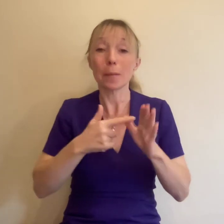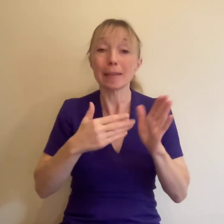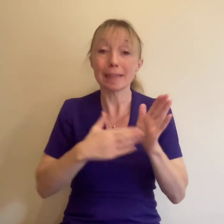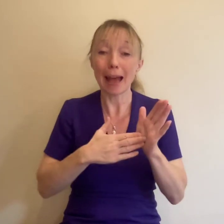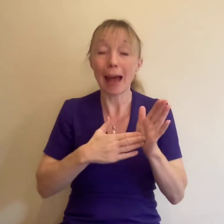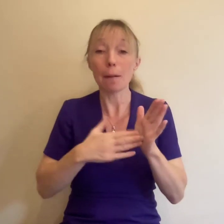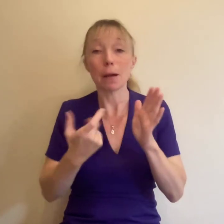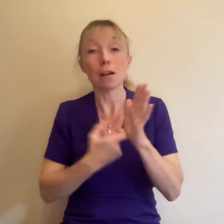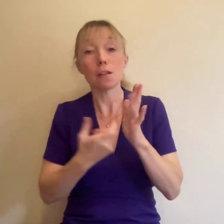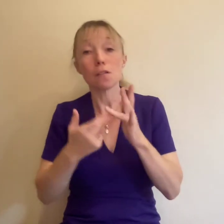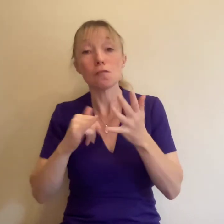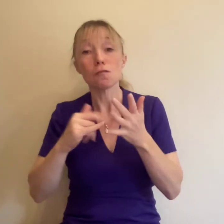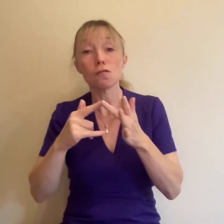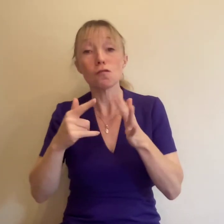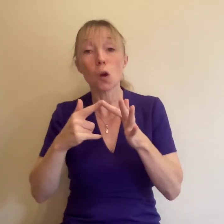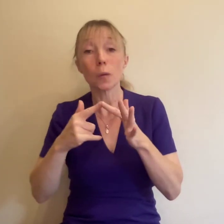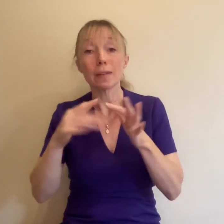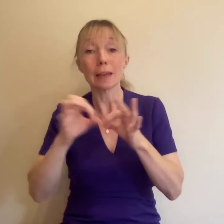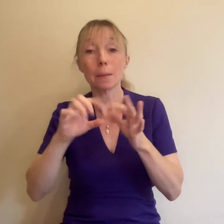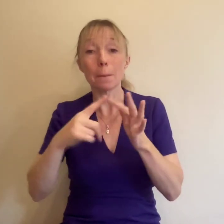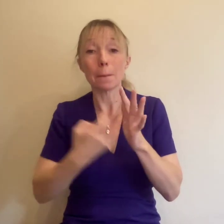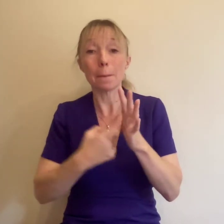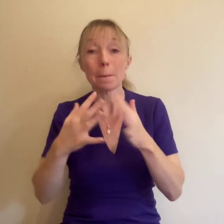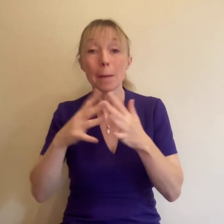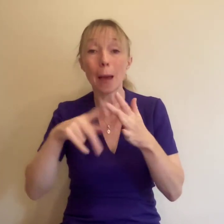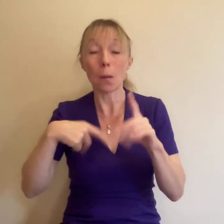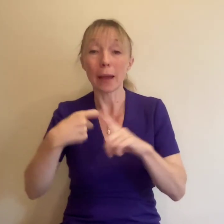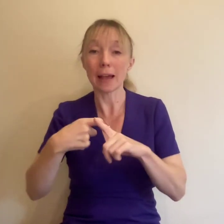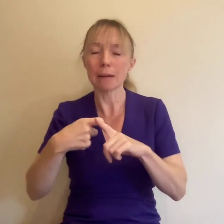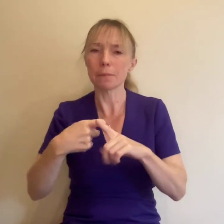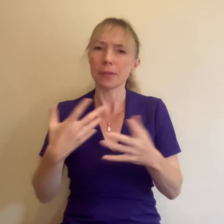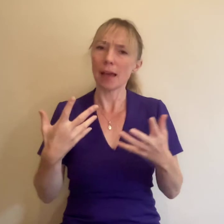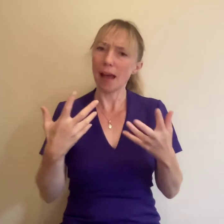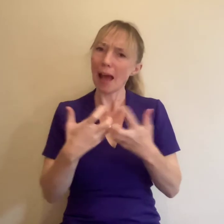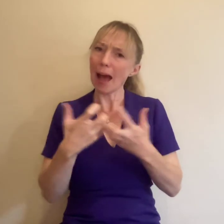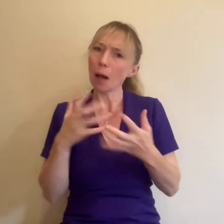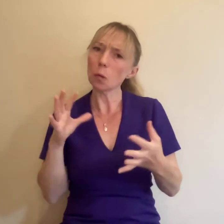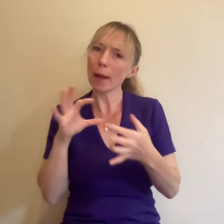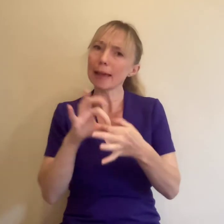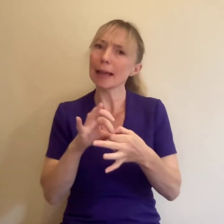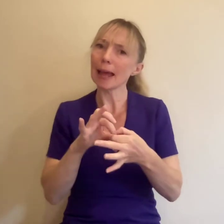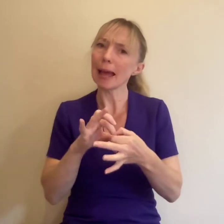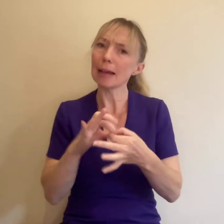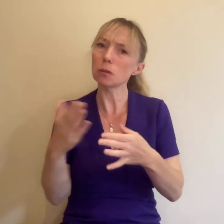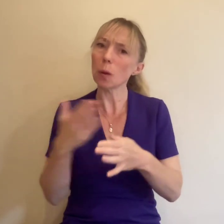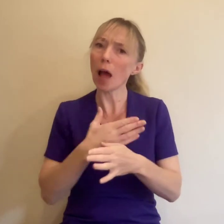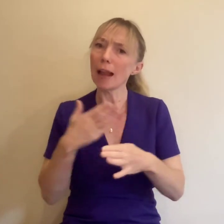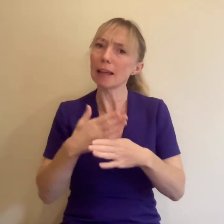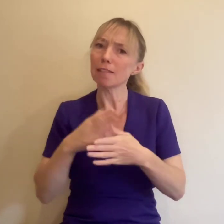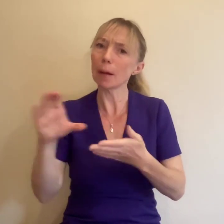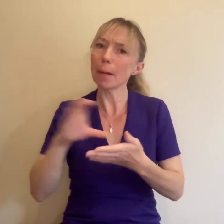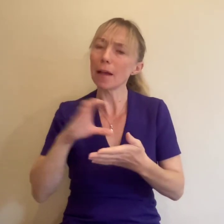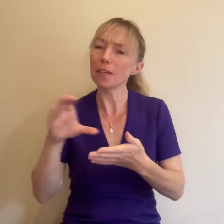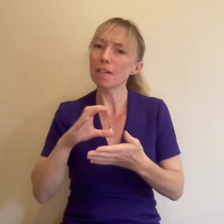How can I connect with the Early Career Bursaries on social media? You can connect in the following ways. On